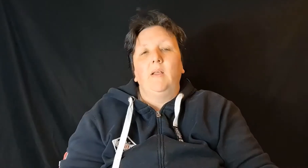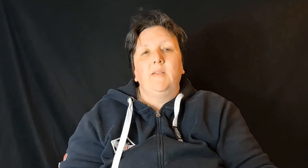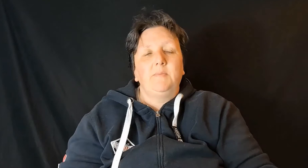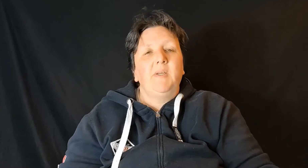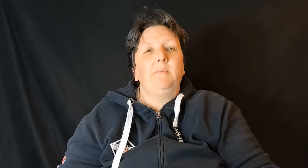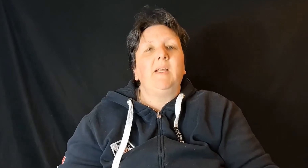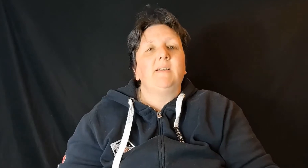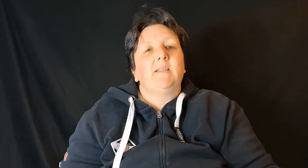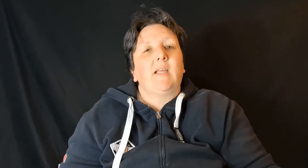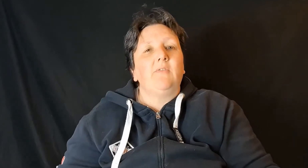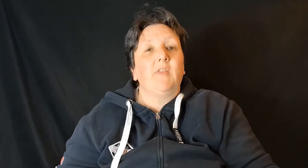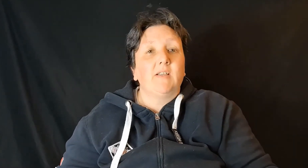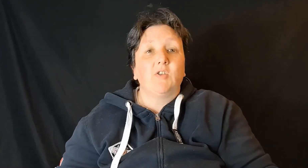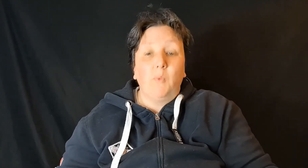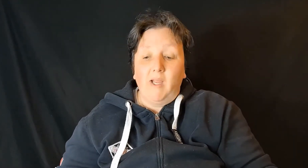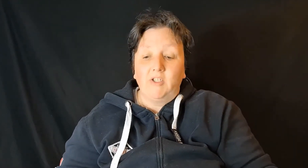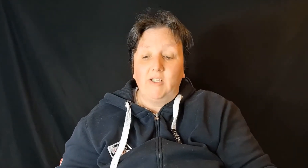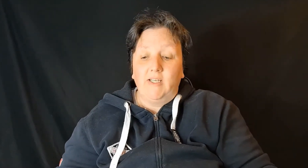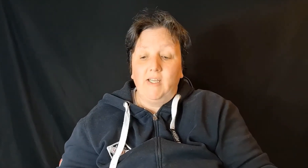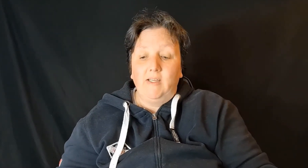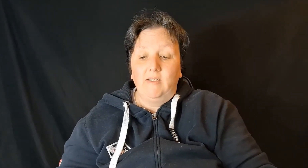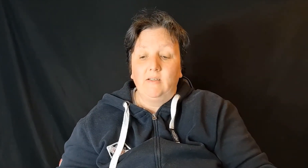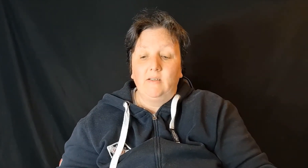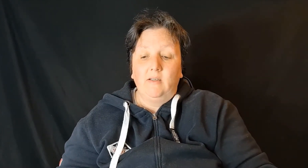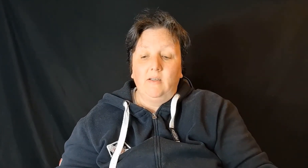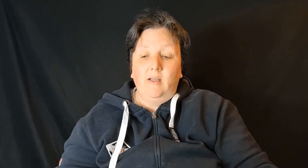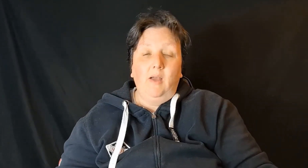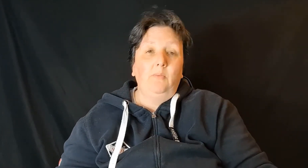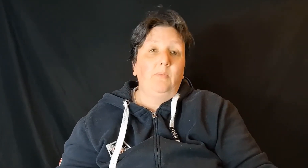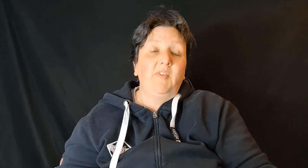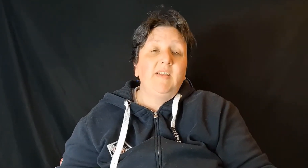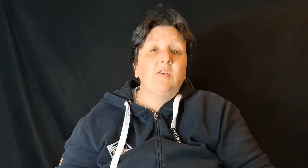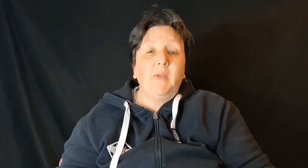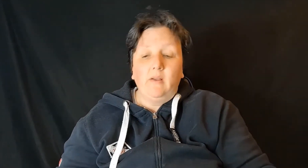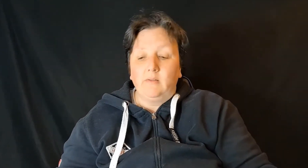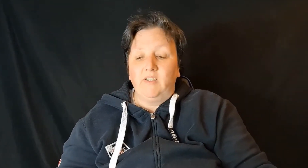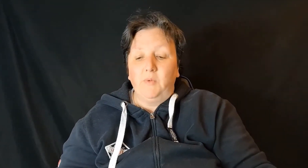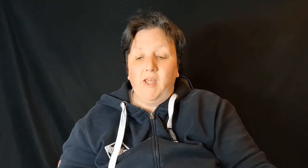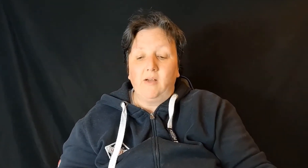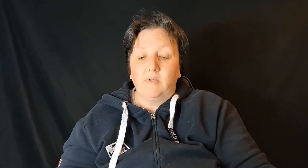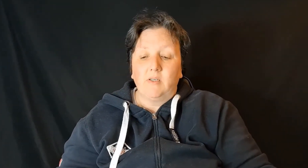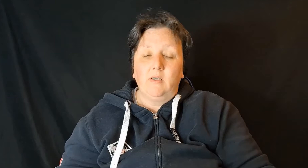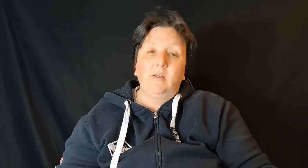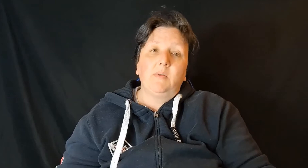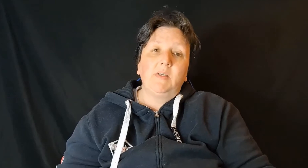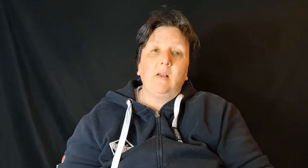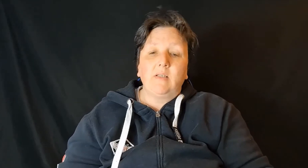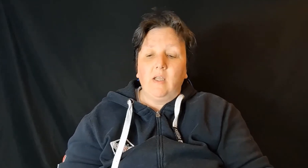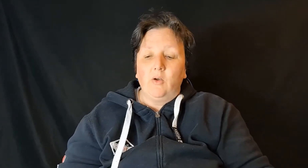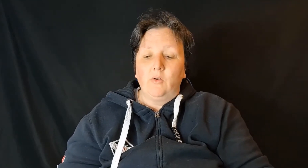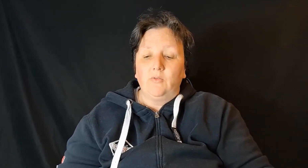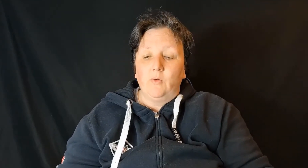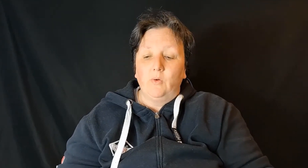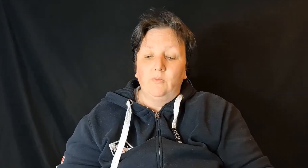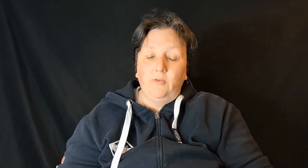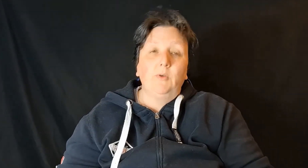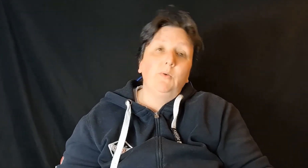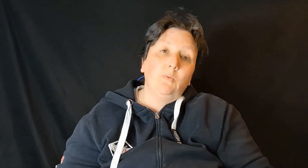This bit means to give things that we actually need, things that we can't live without. So it's asking God for food,